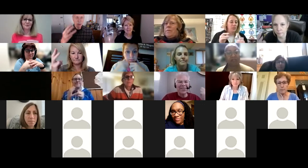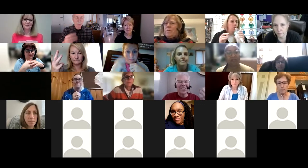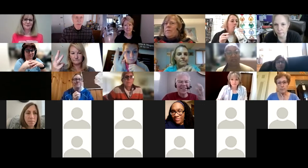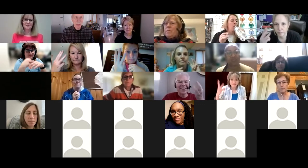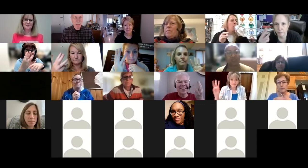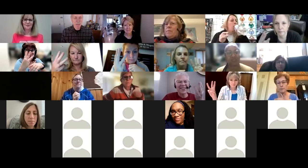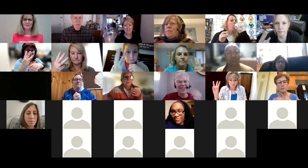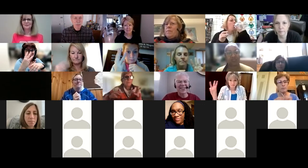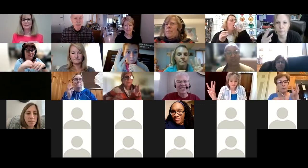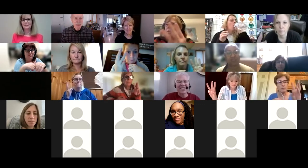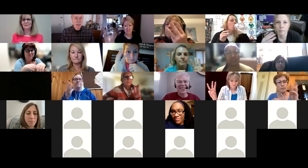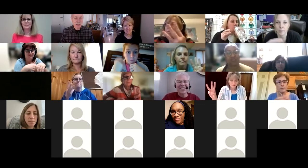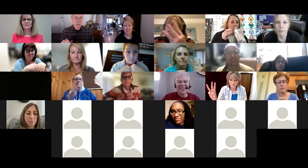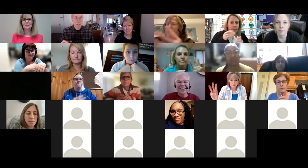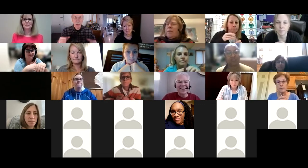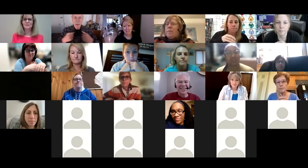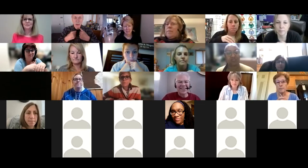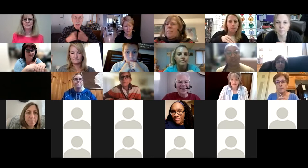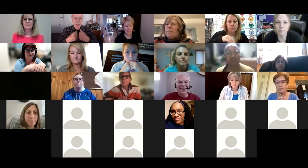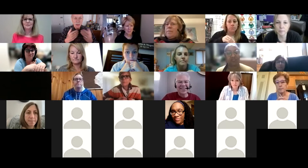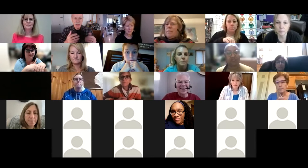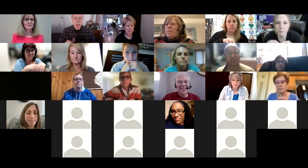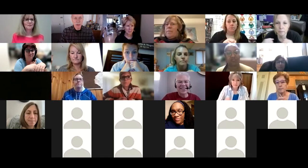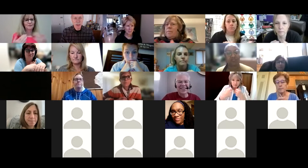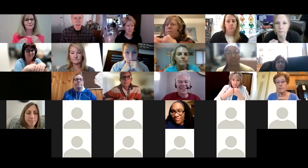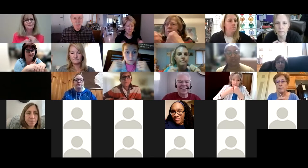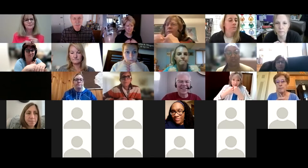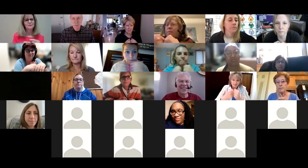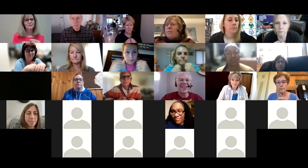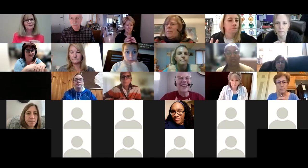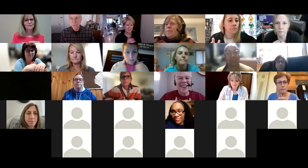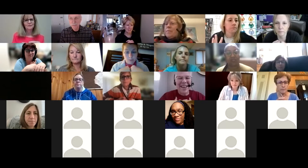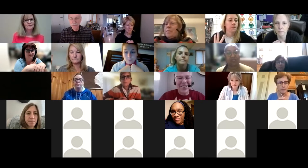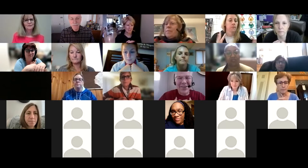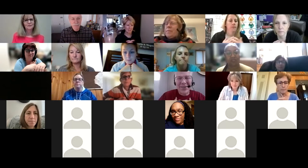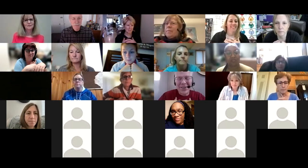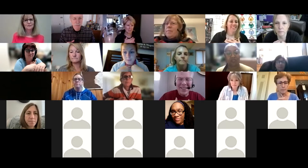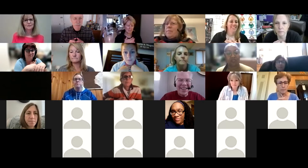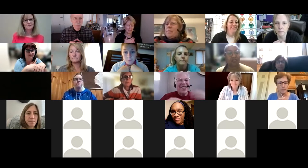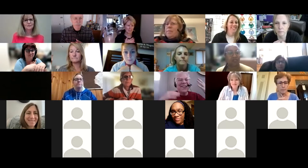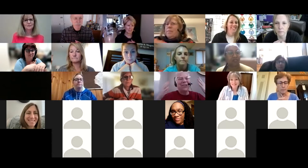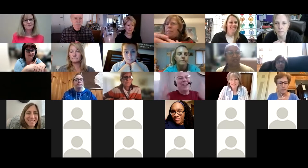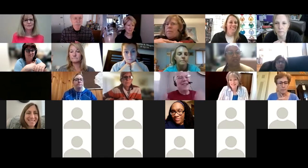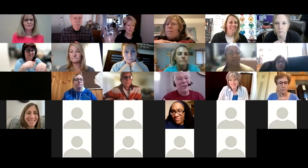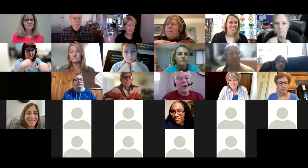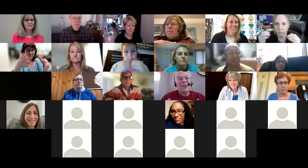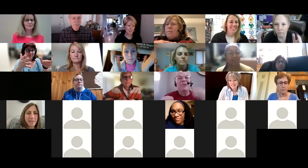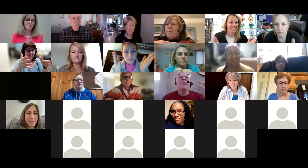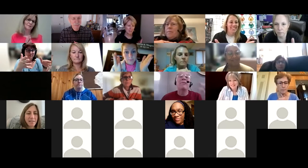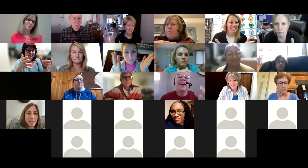triple whammy thesis sentence with no clunkers. Go, Christina. Thank you, coach. So the difficulty with making